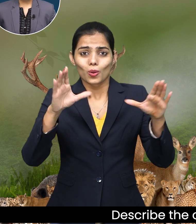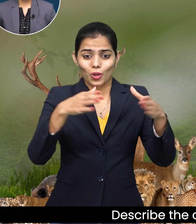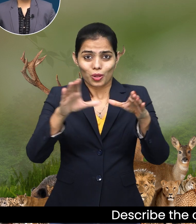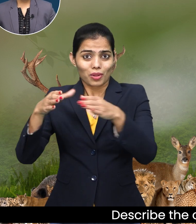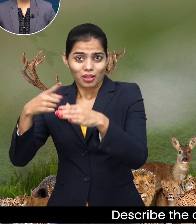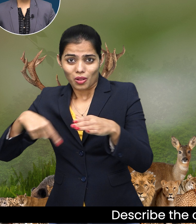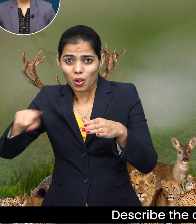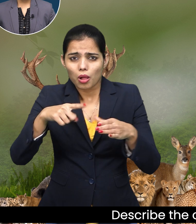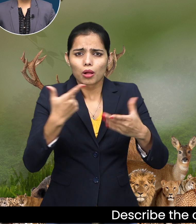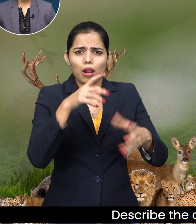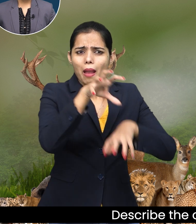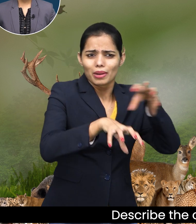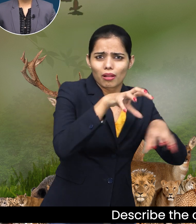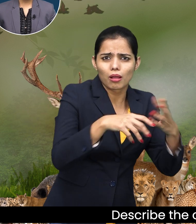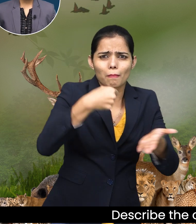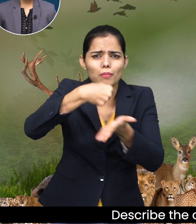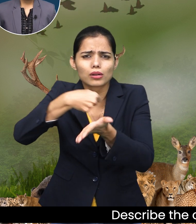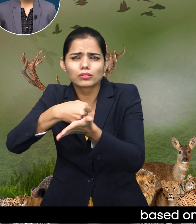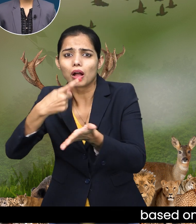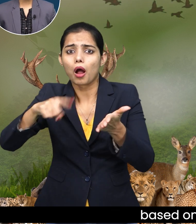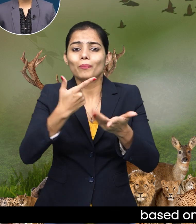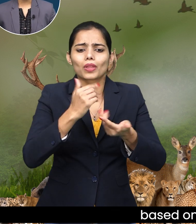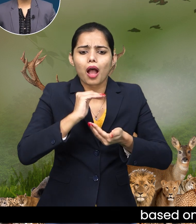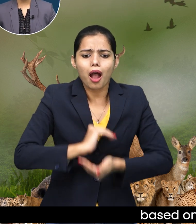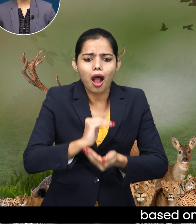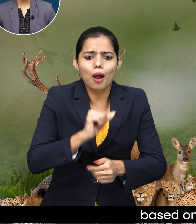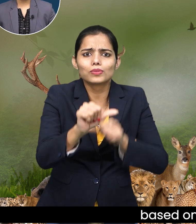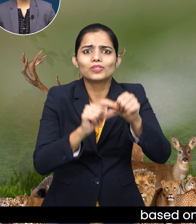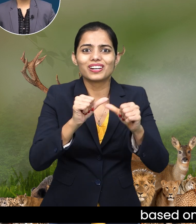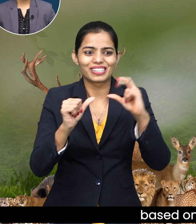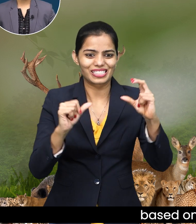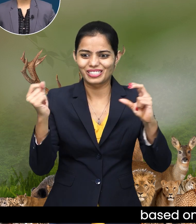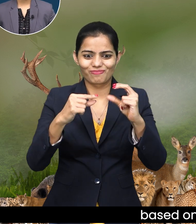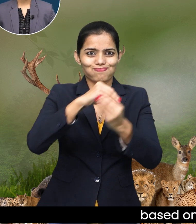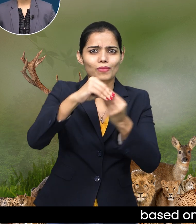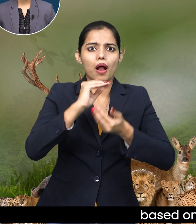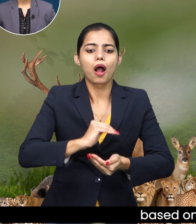describe the classification of animals based on their reproduction.